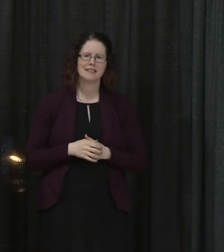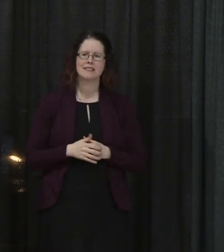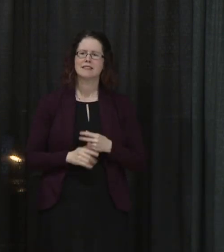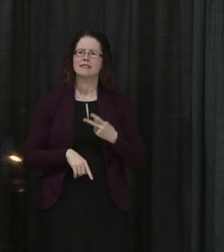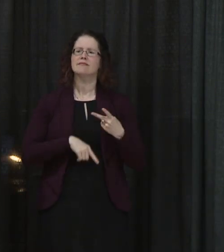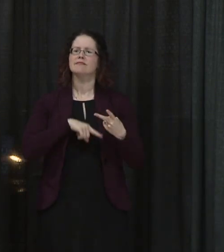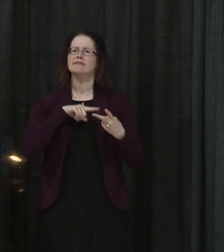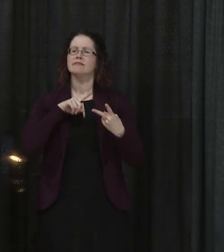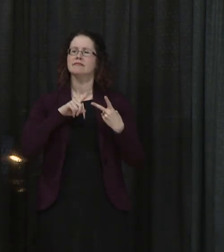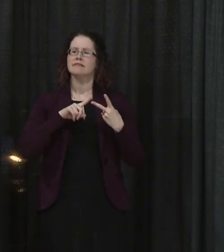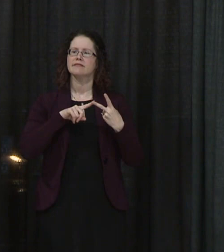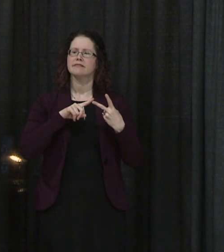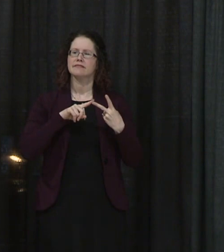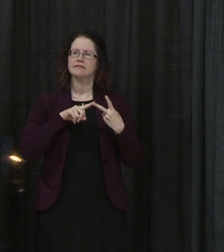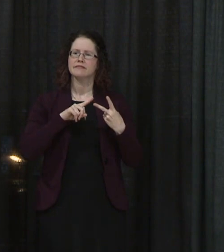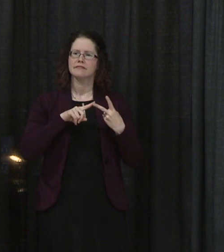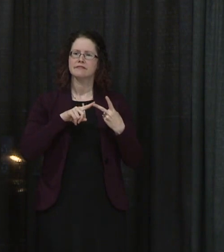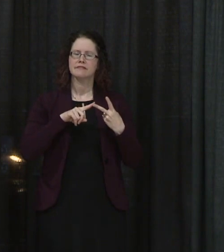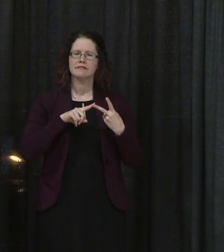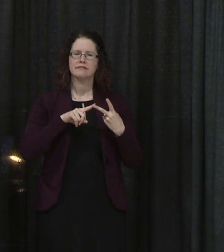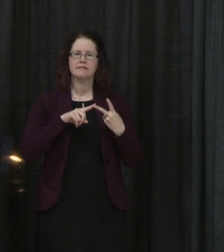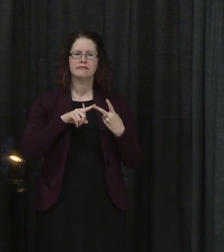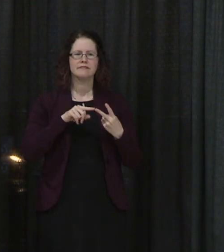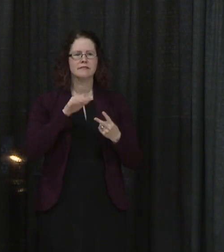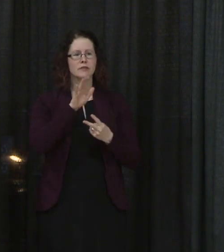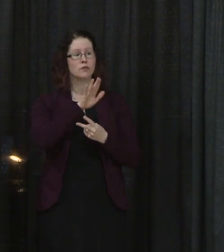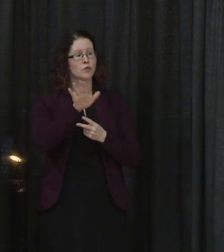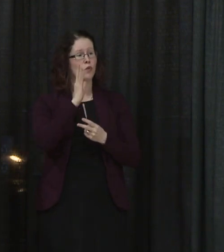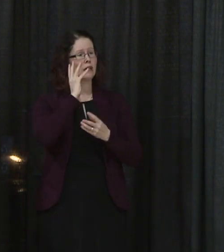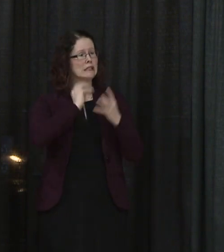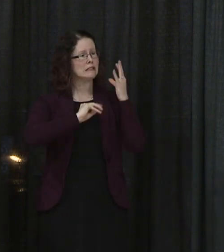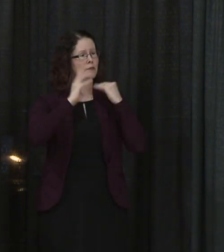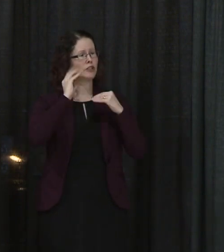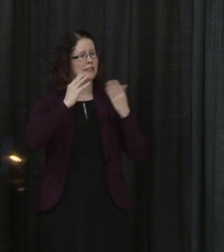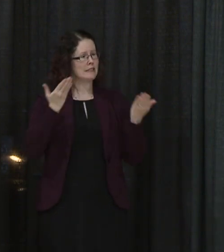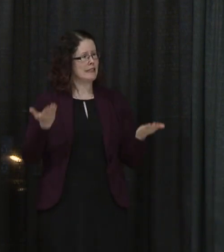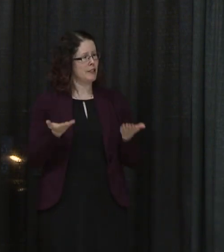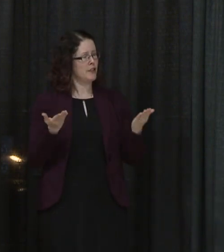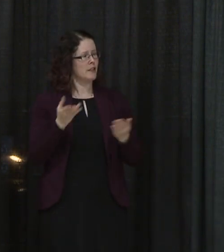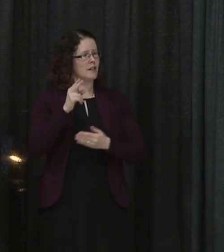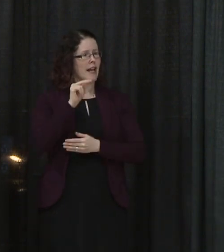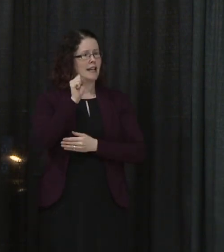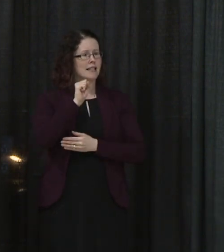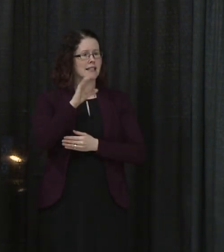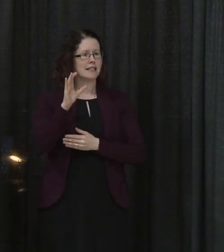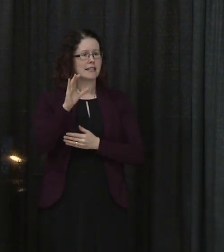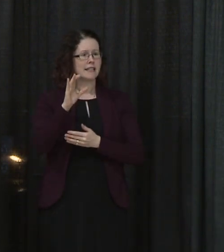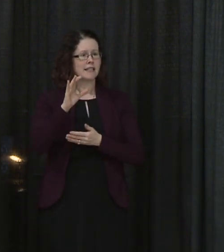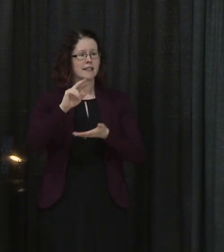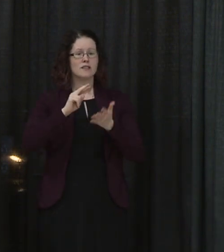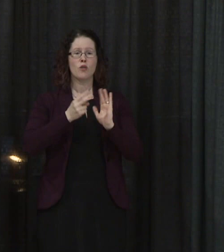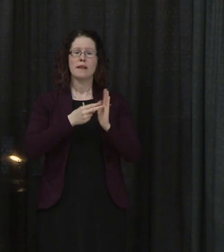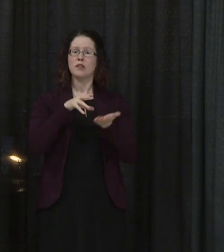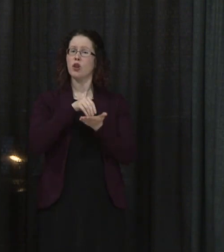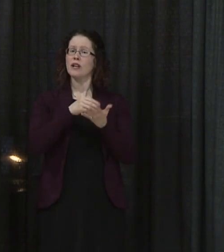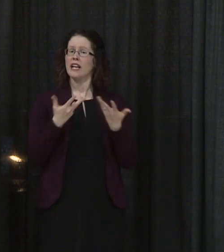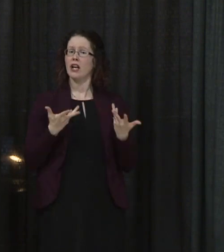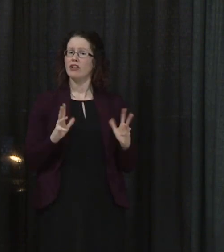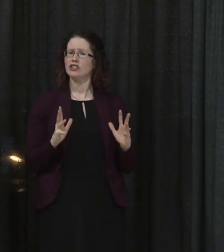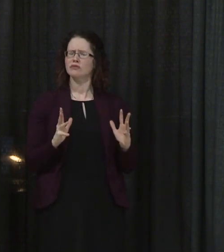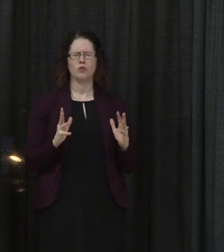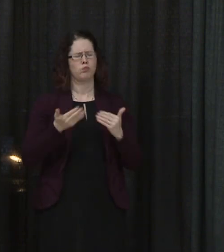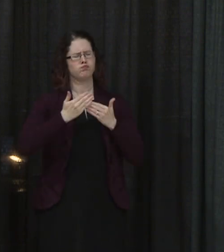And secondly, please let this time at NSCC be just one of many learning journeys that you undertake during your